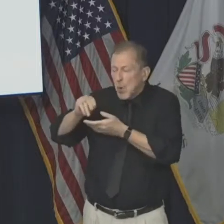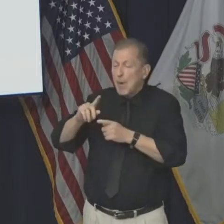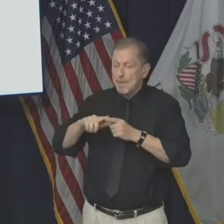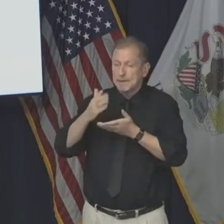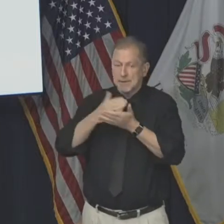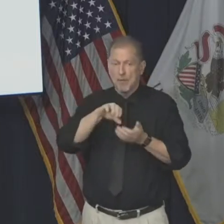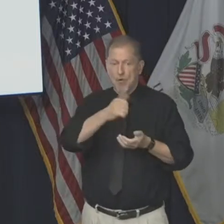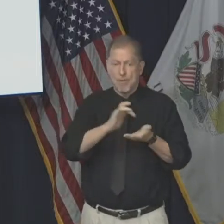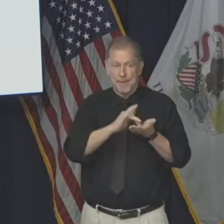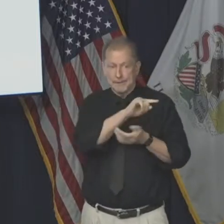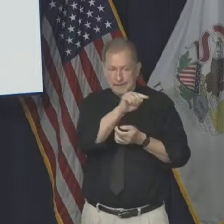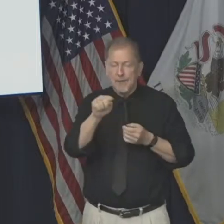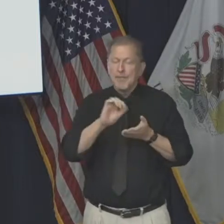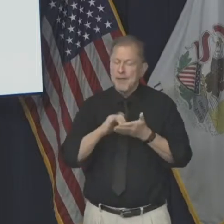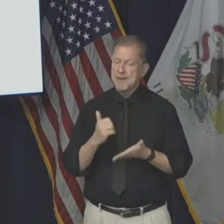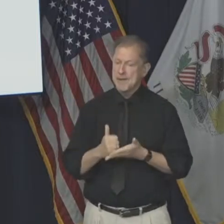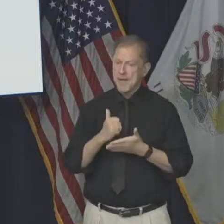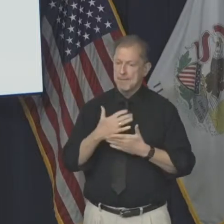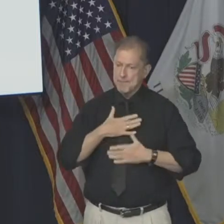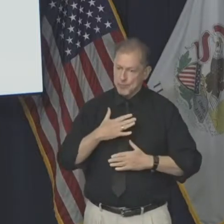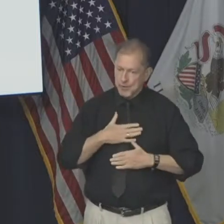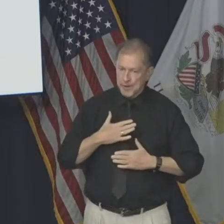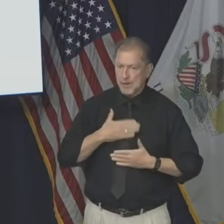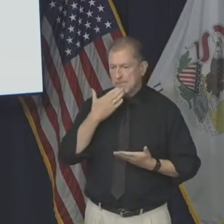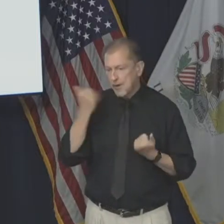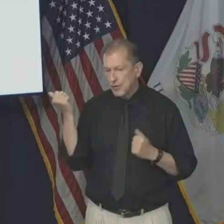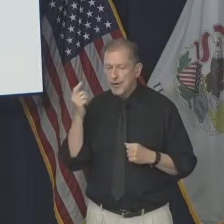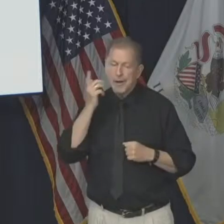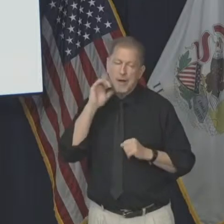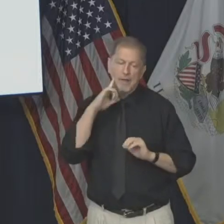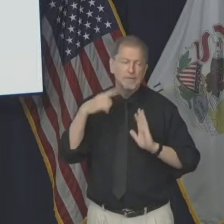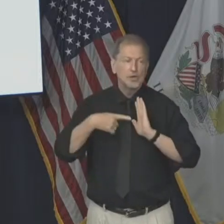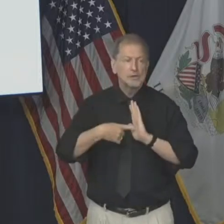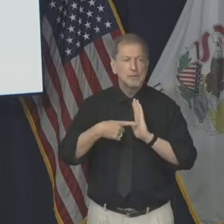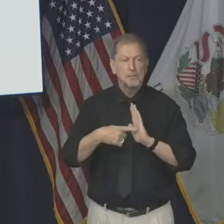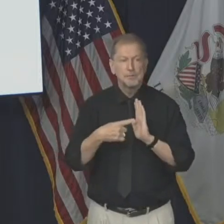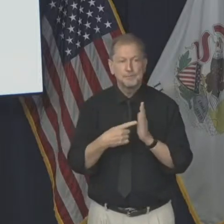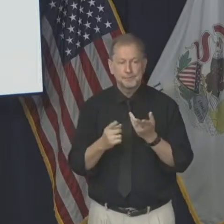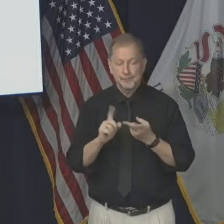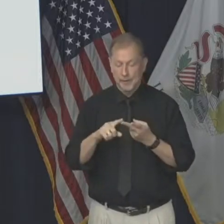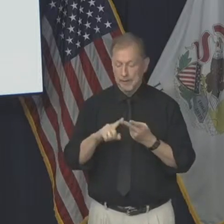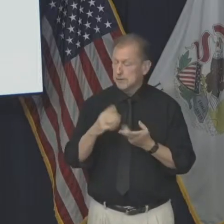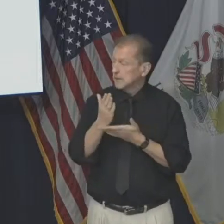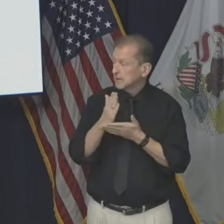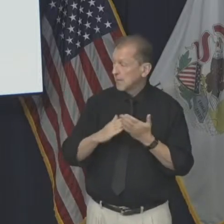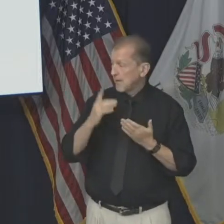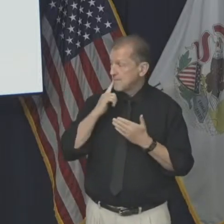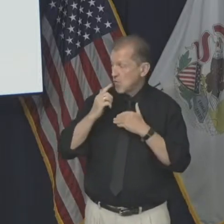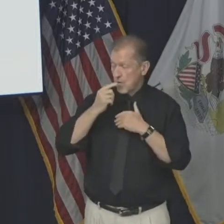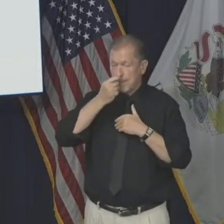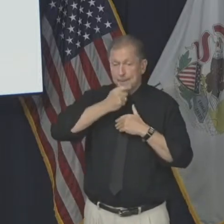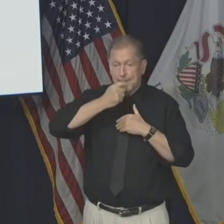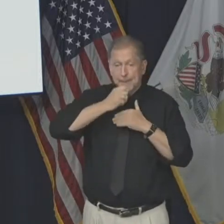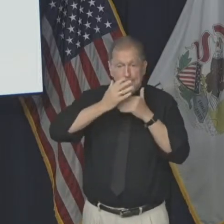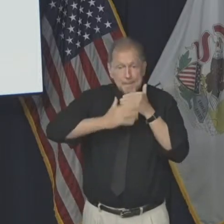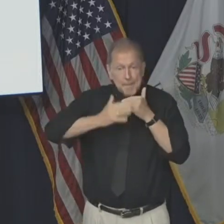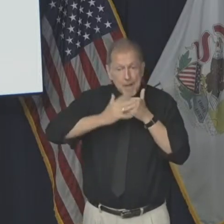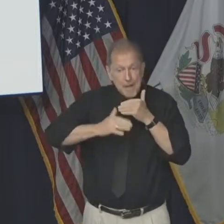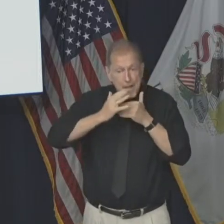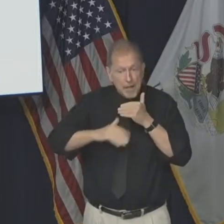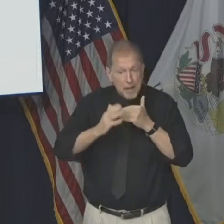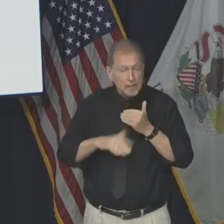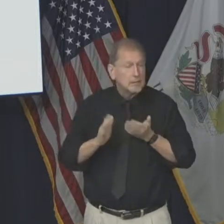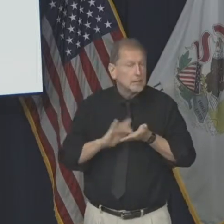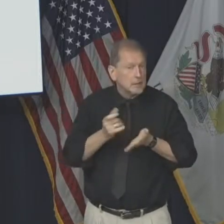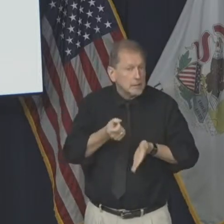are already available to them. For example, blood thinning medications, which have been very helpful